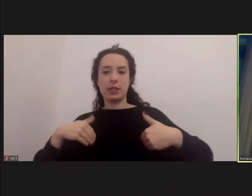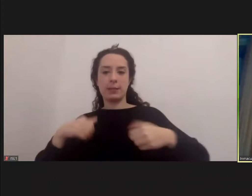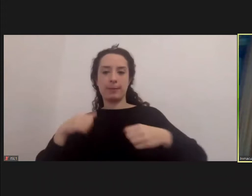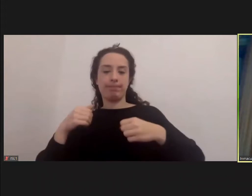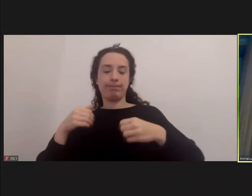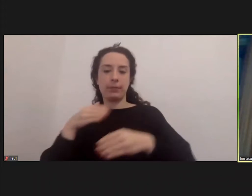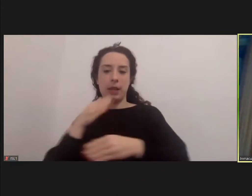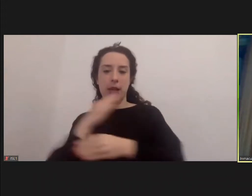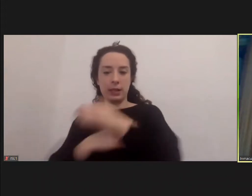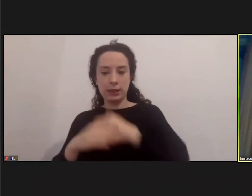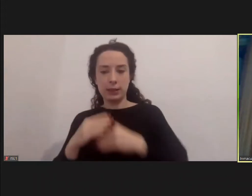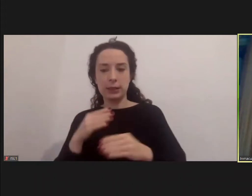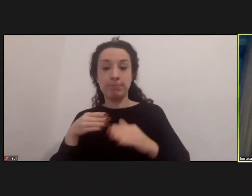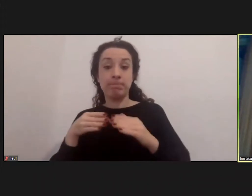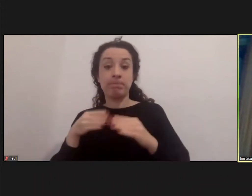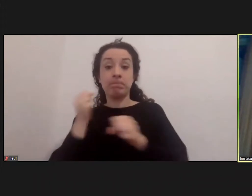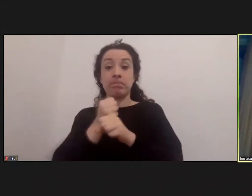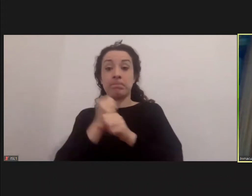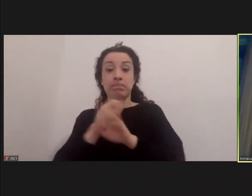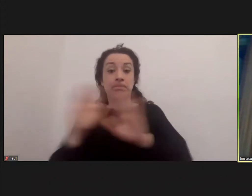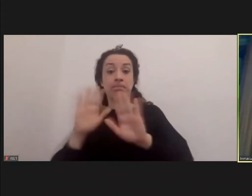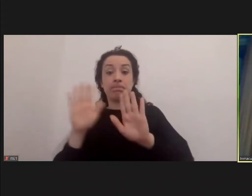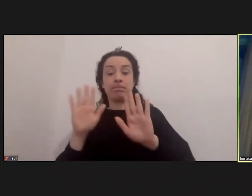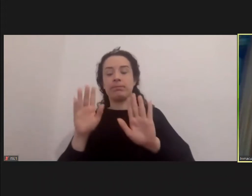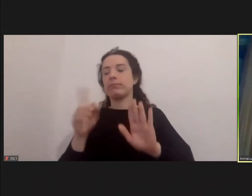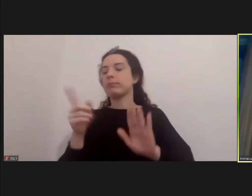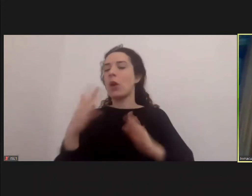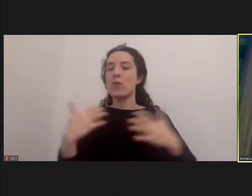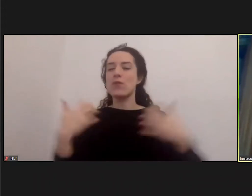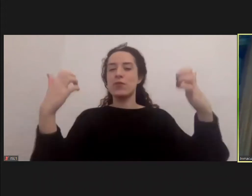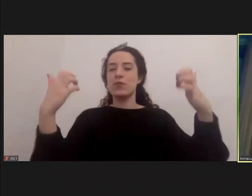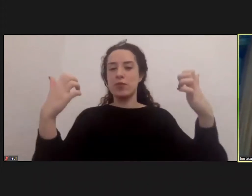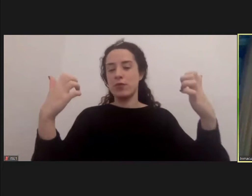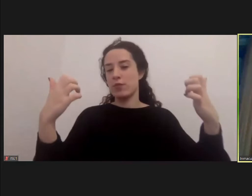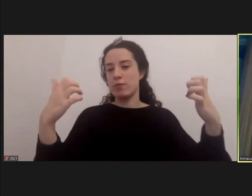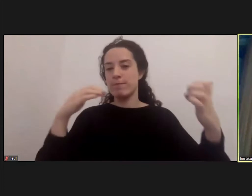at the Commission, but also for the public when interacting with the public with